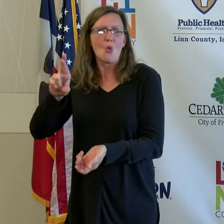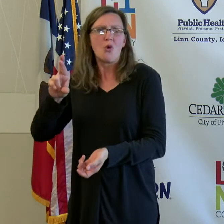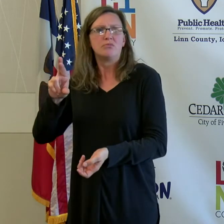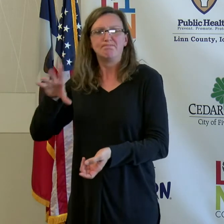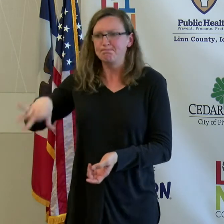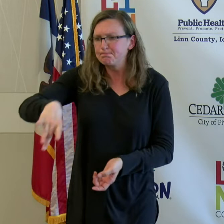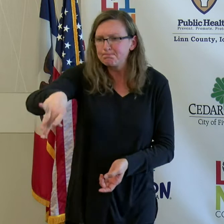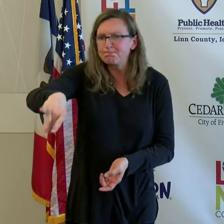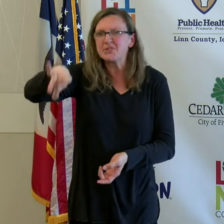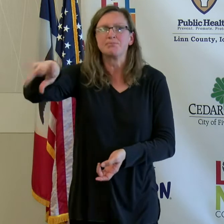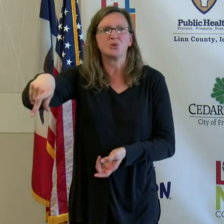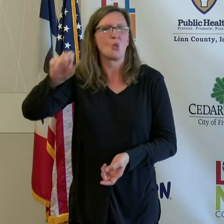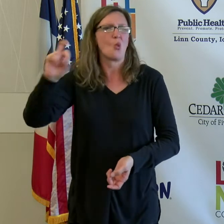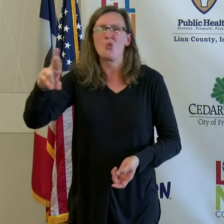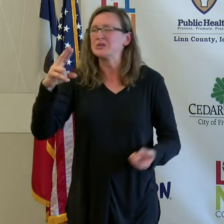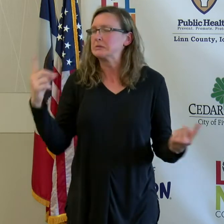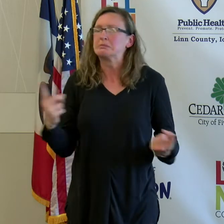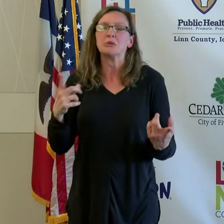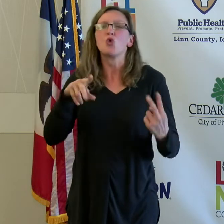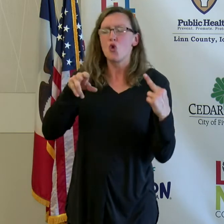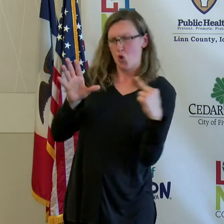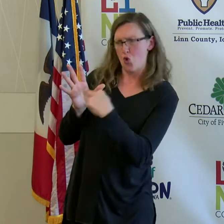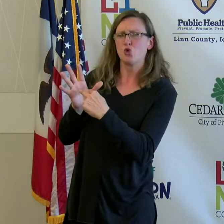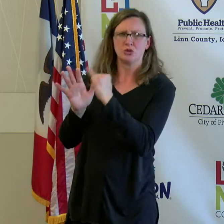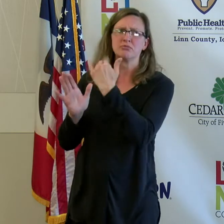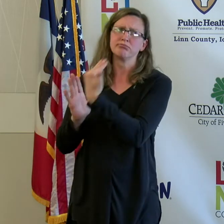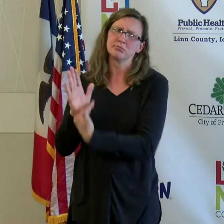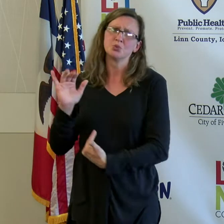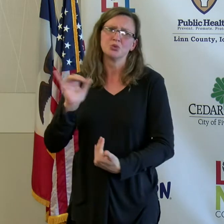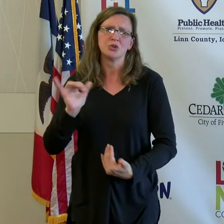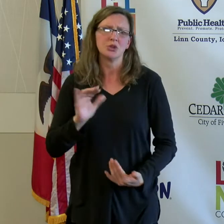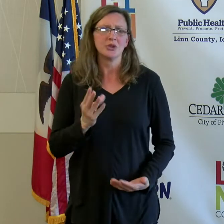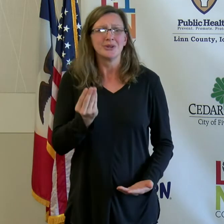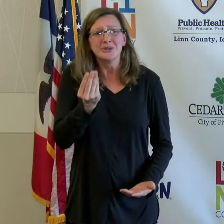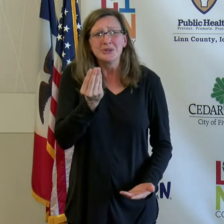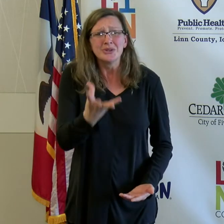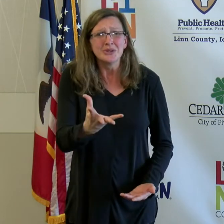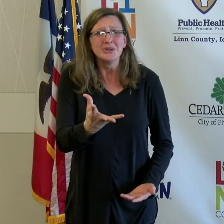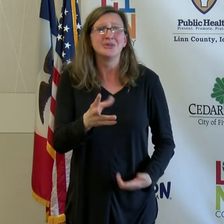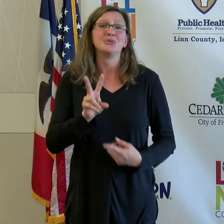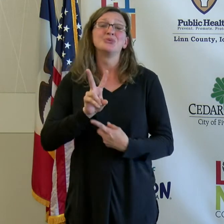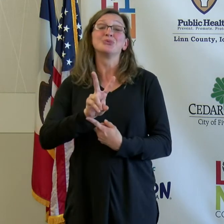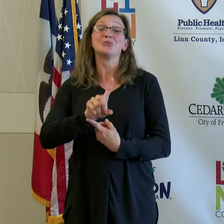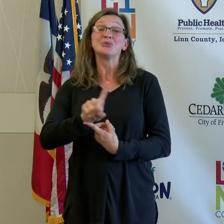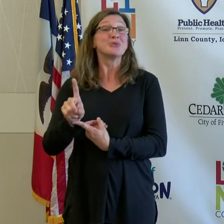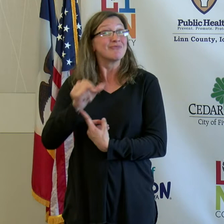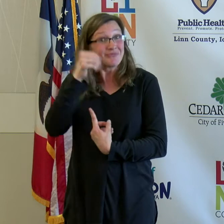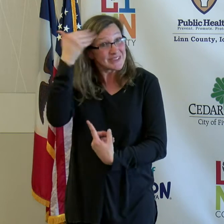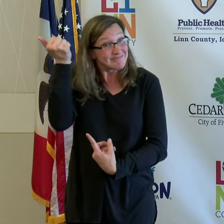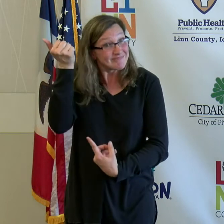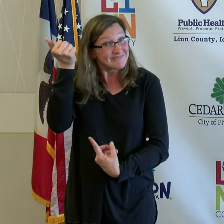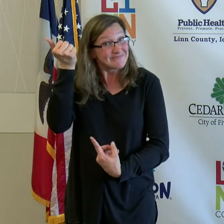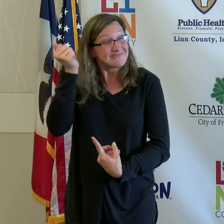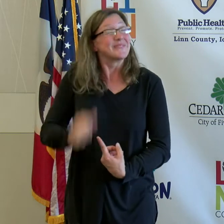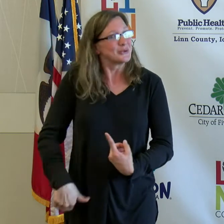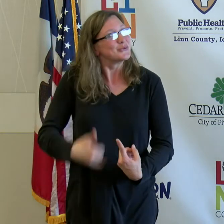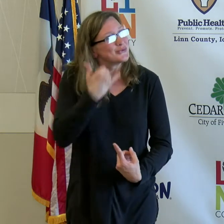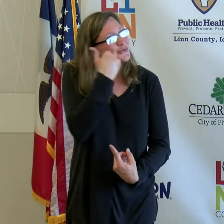impacted by this. And lastly, 211 would be a good resource in general for people to